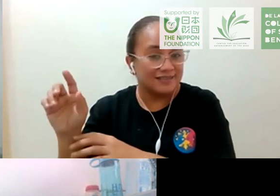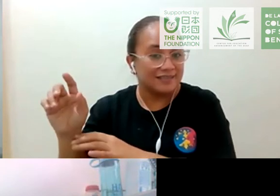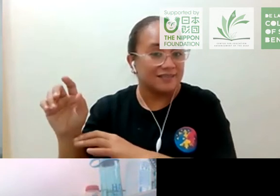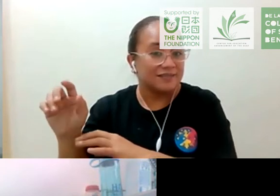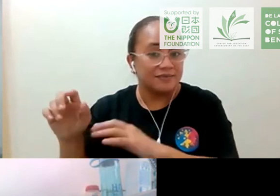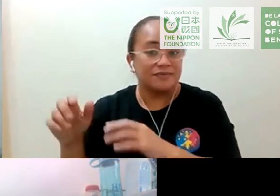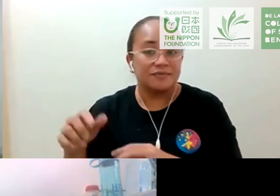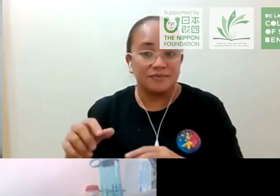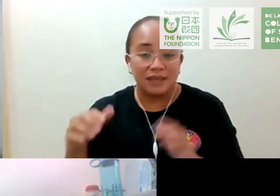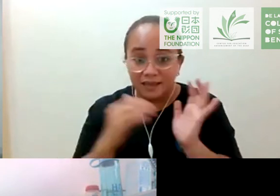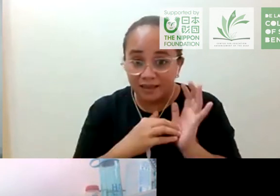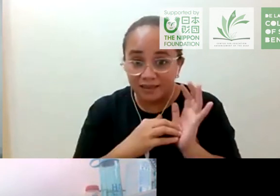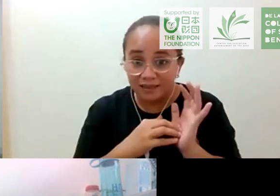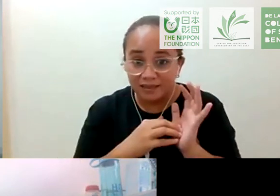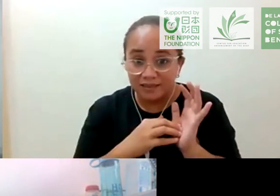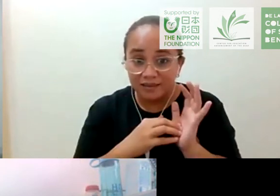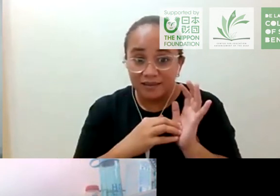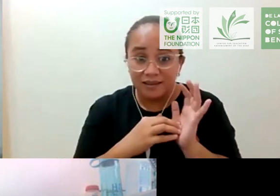Okay, again.